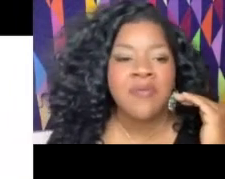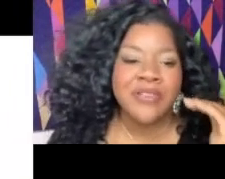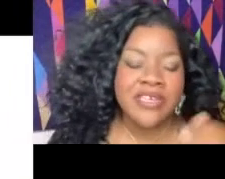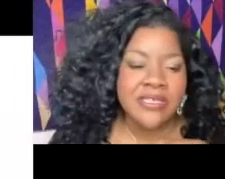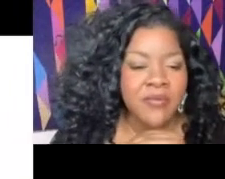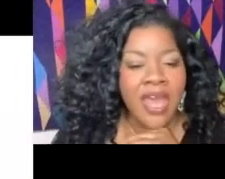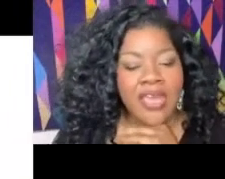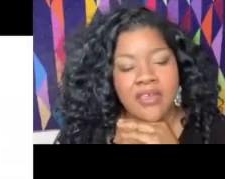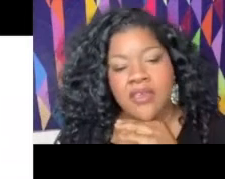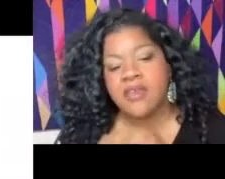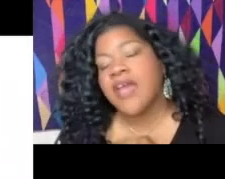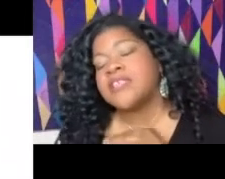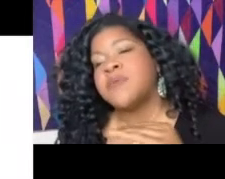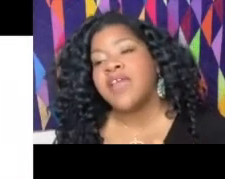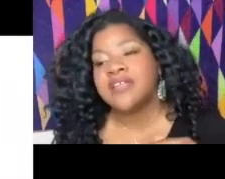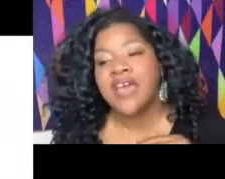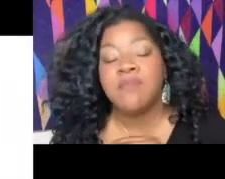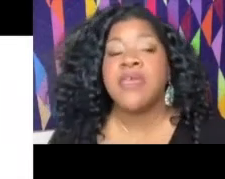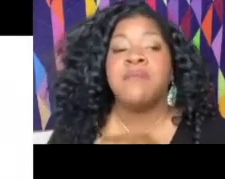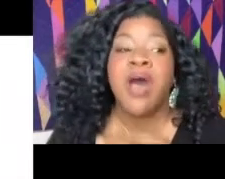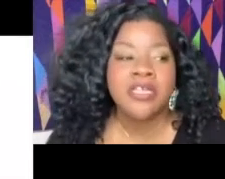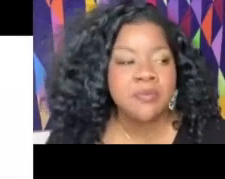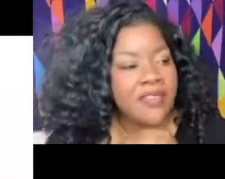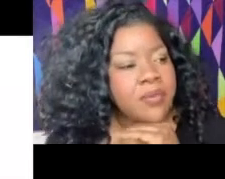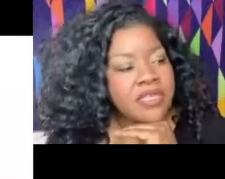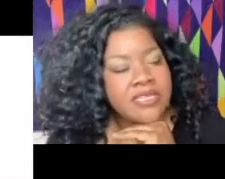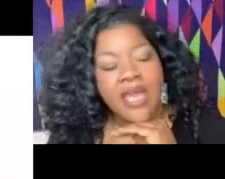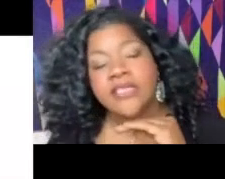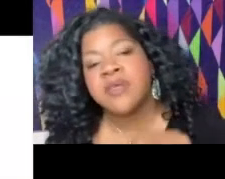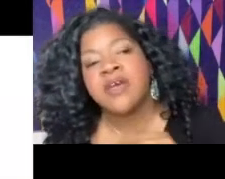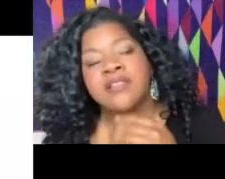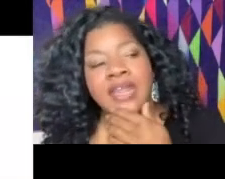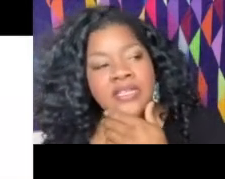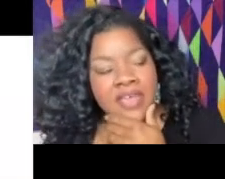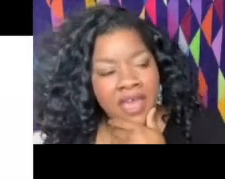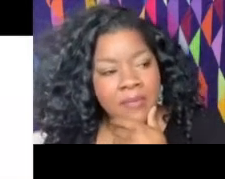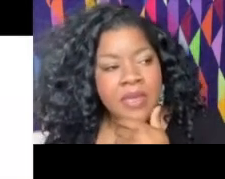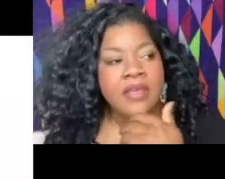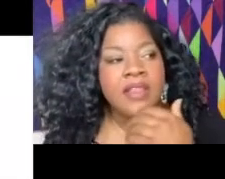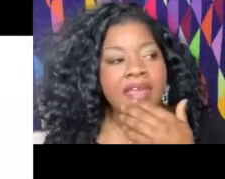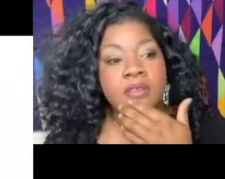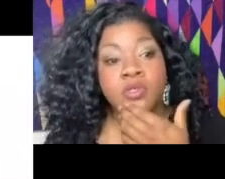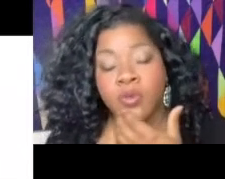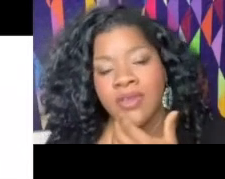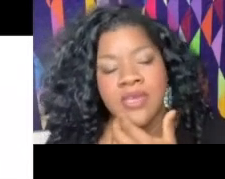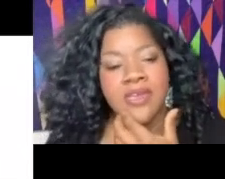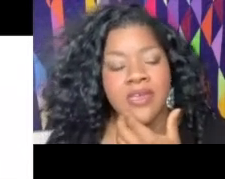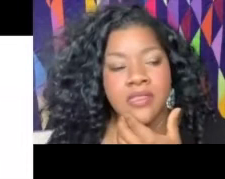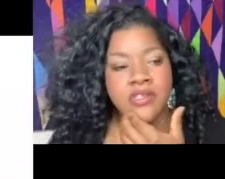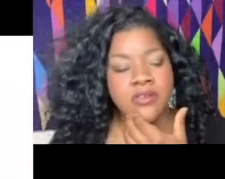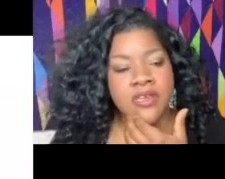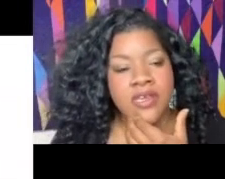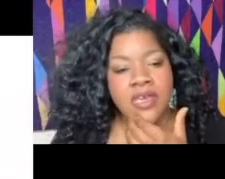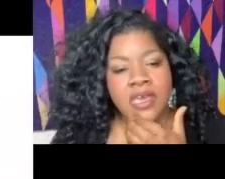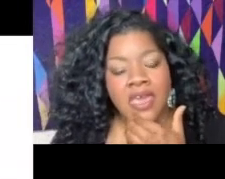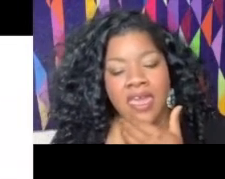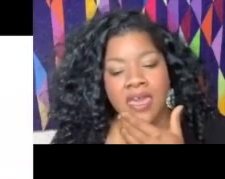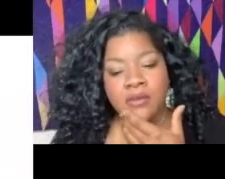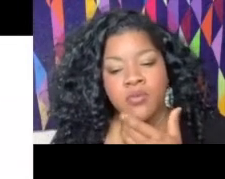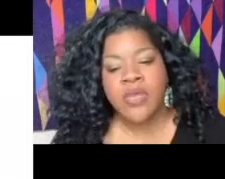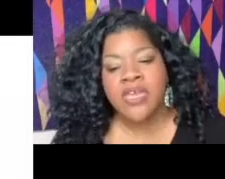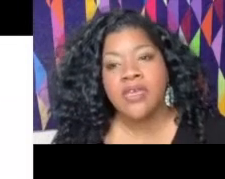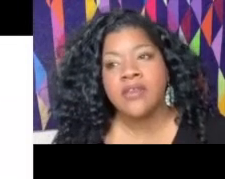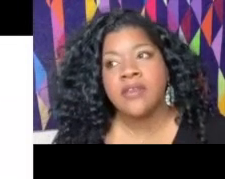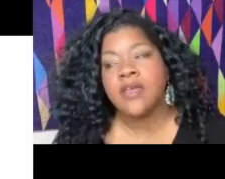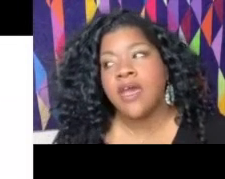staring down police in riot gear. I spent a lot of time being mocked by the police. I spent a lot of time like screaming in the street.